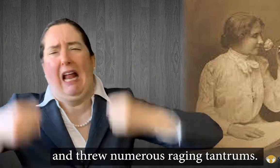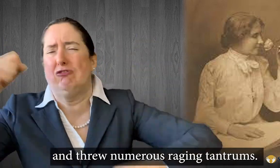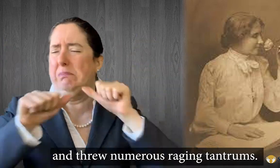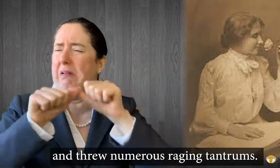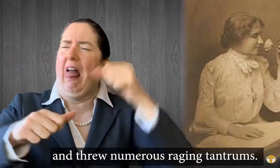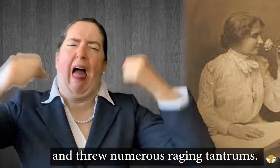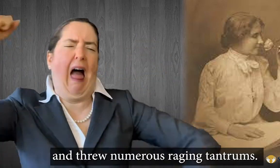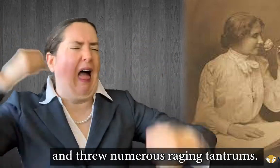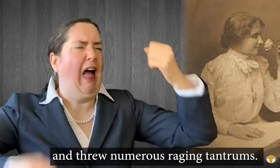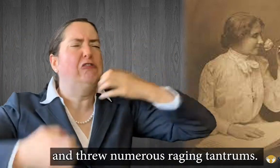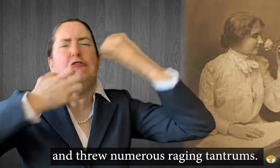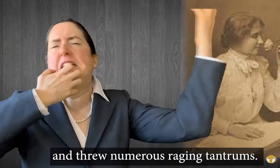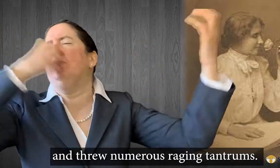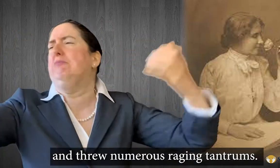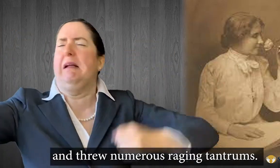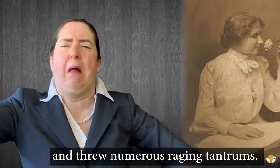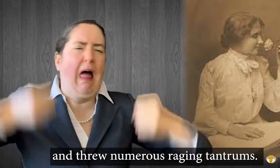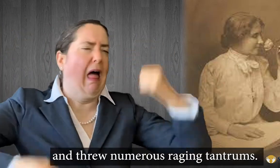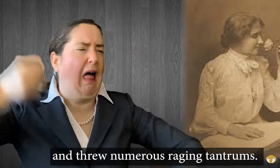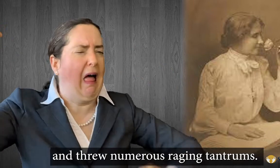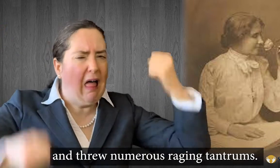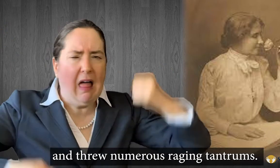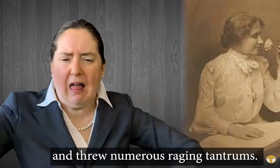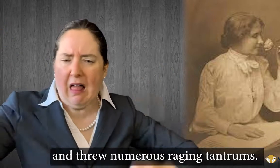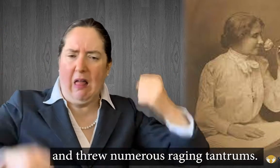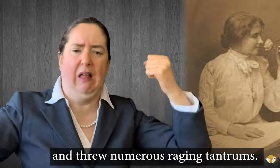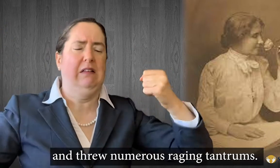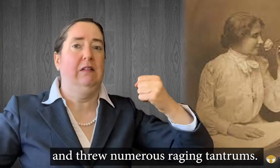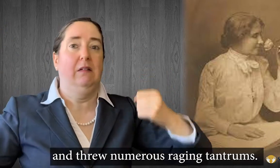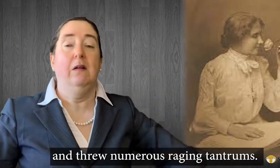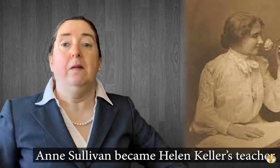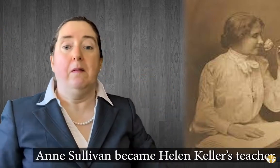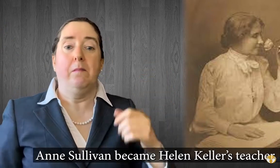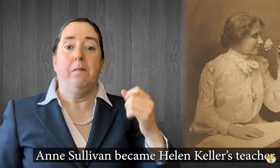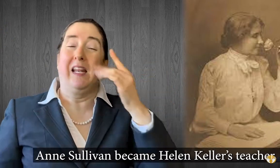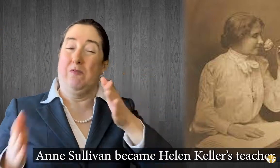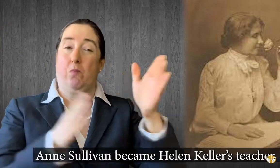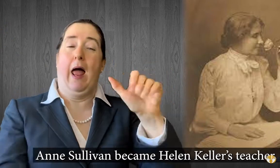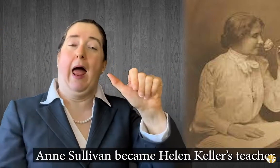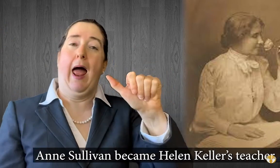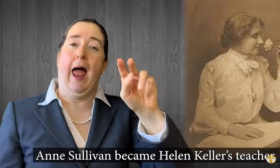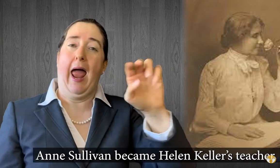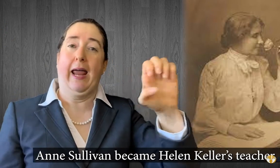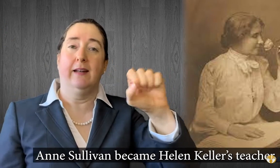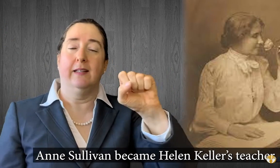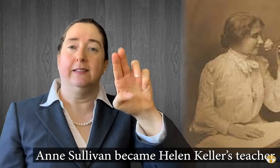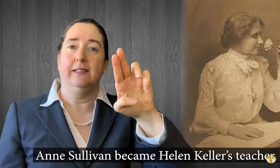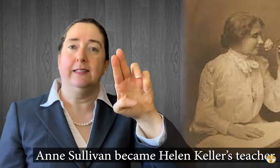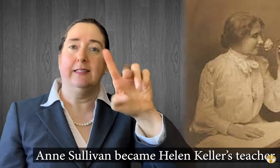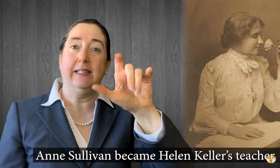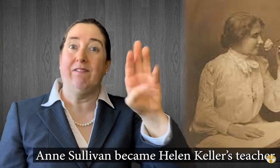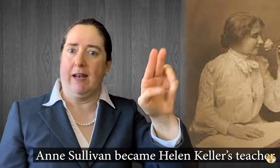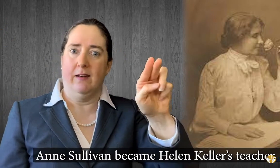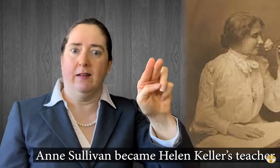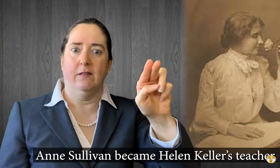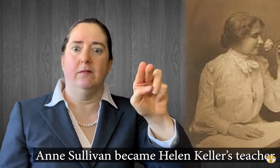And through numerous raging tantrums, Anne Sullivan became Helen Keller's teacher in 1887.